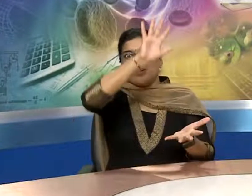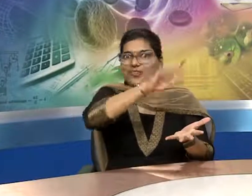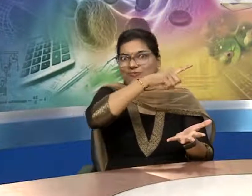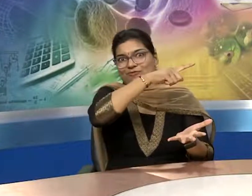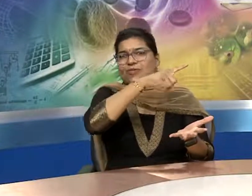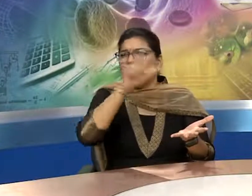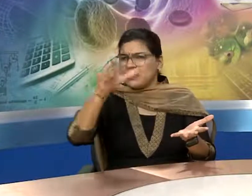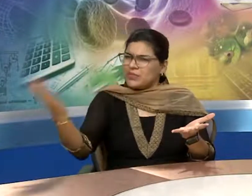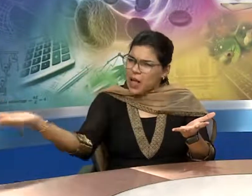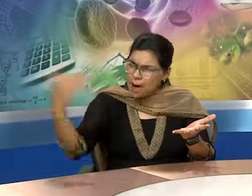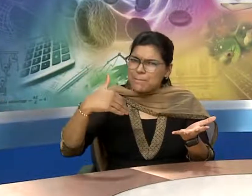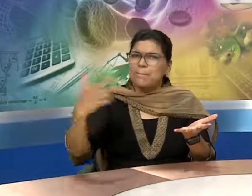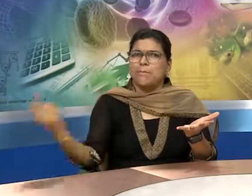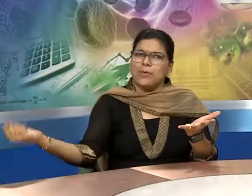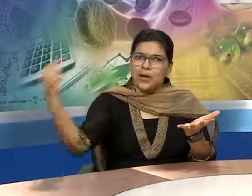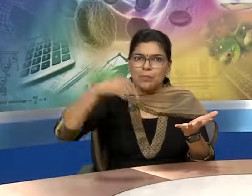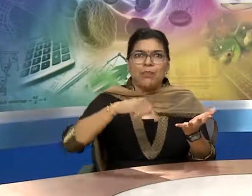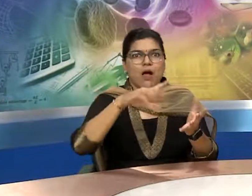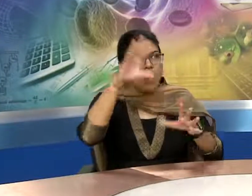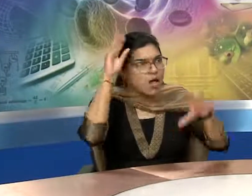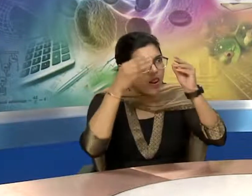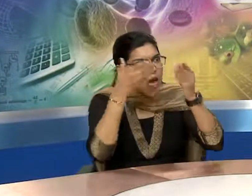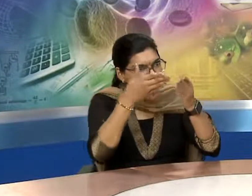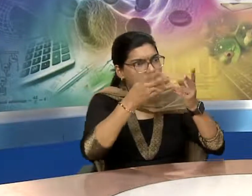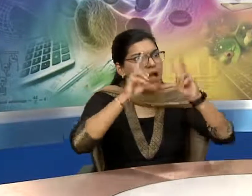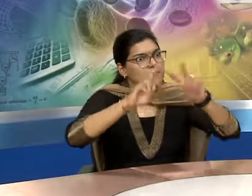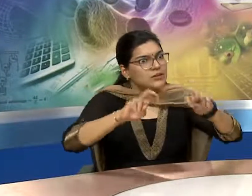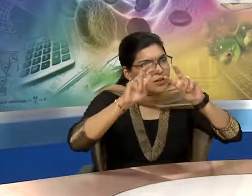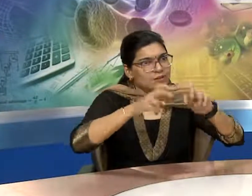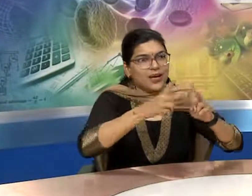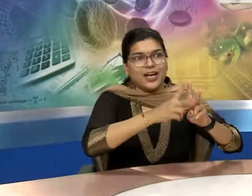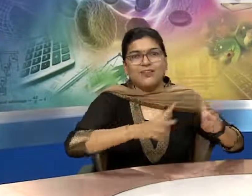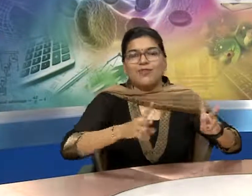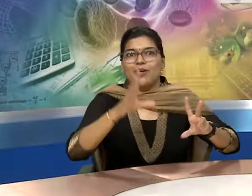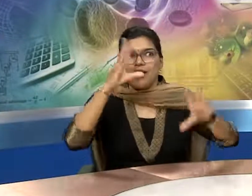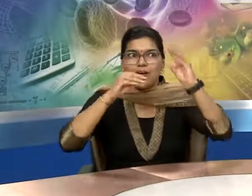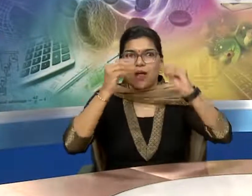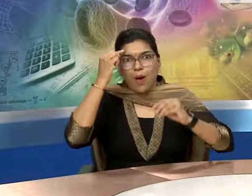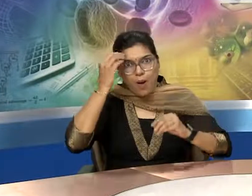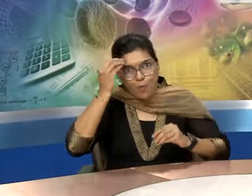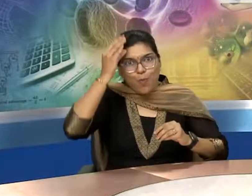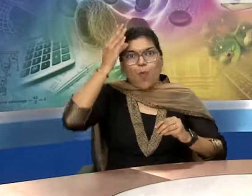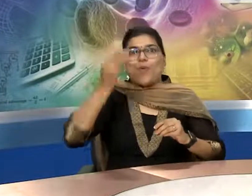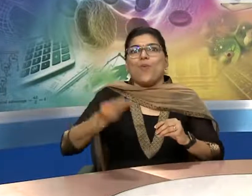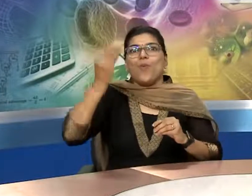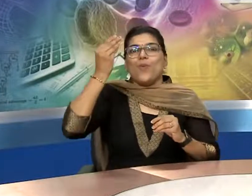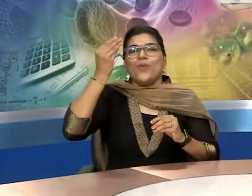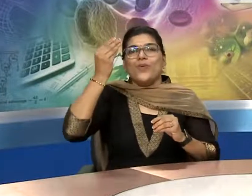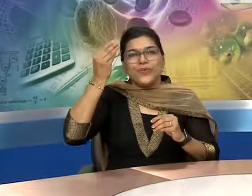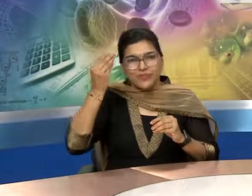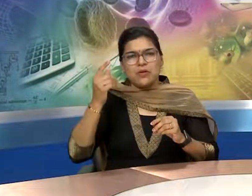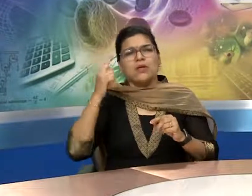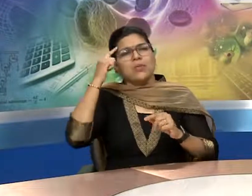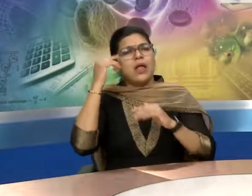So you can say that library is a place where we get all the information about our own culture, where it is